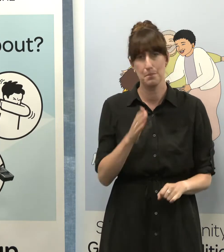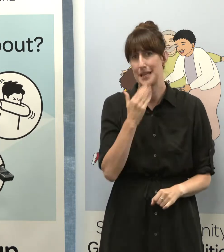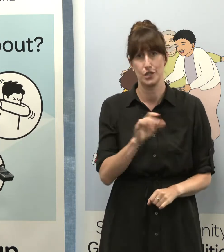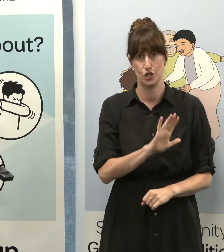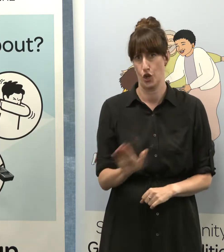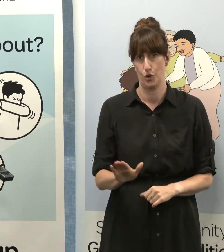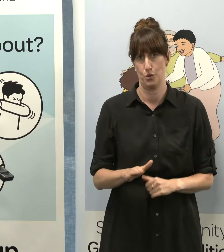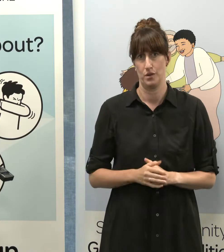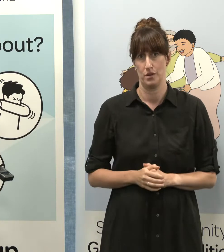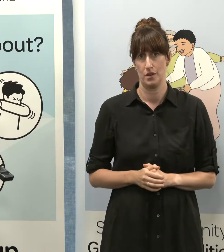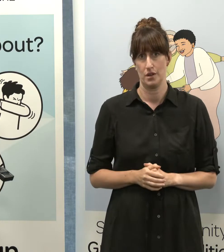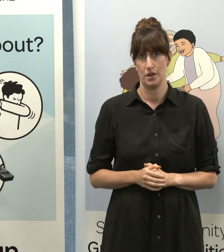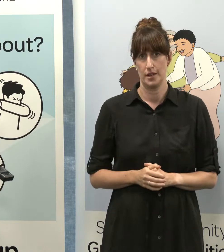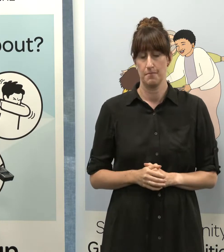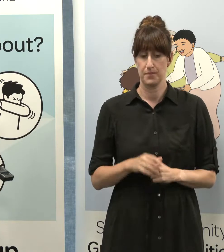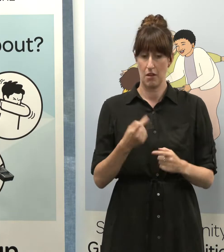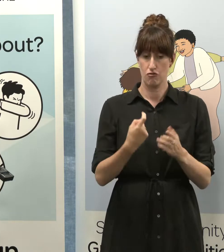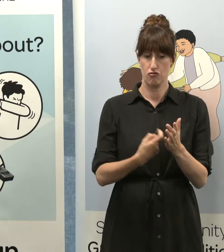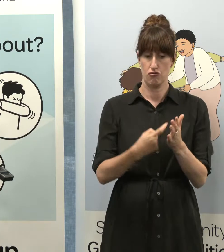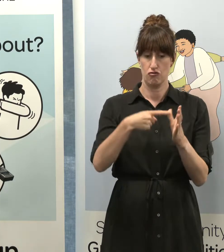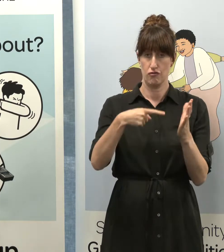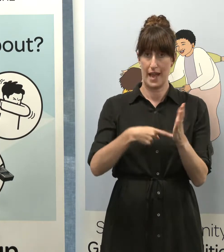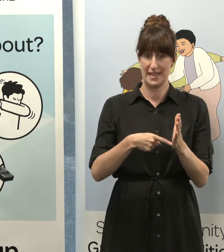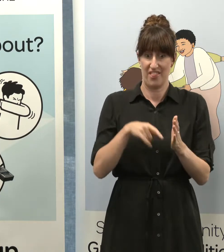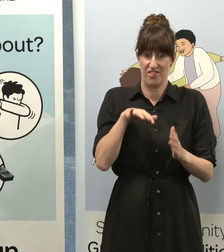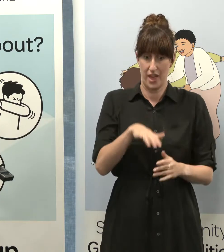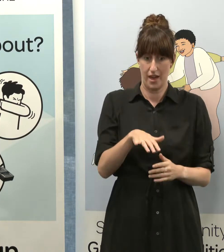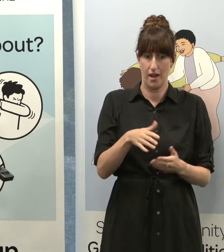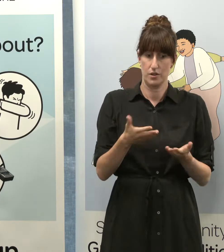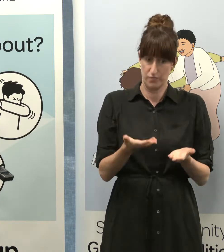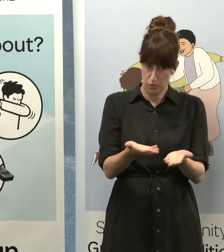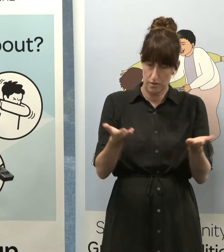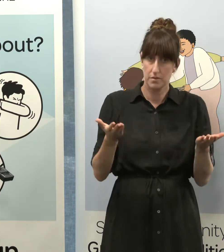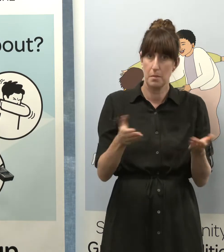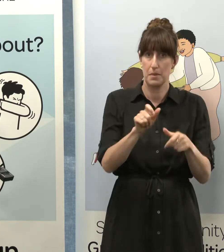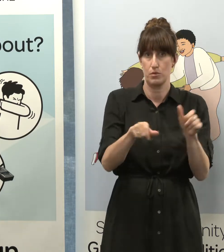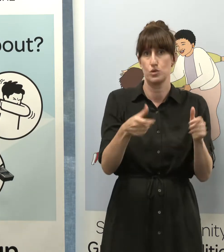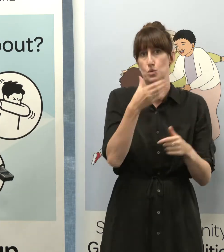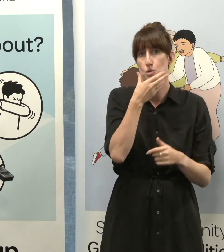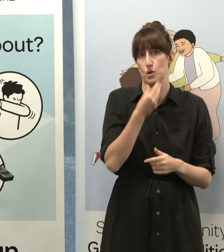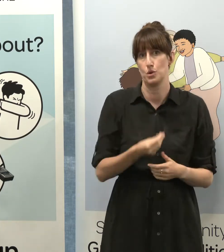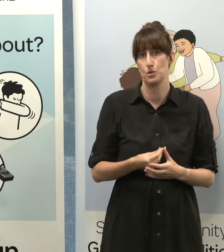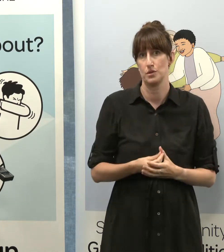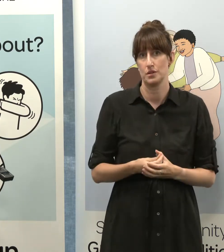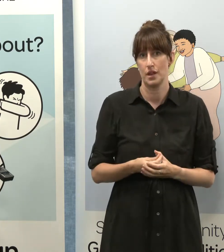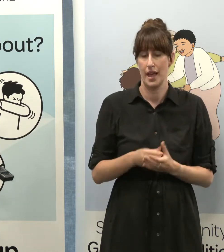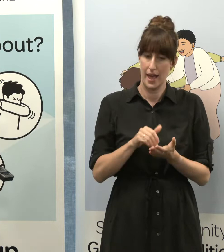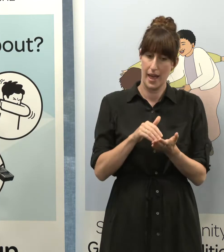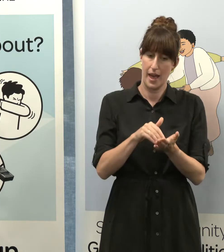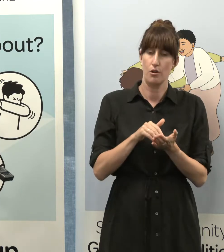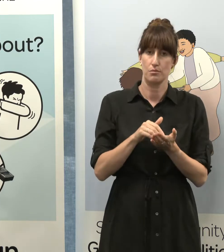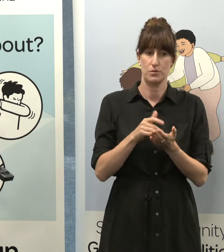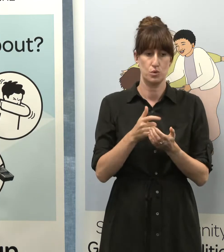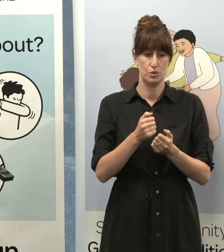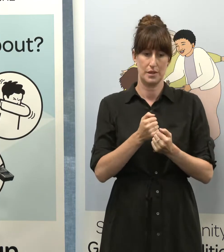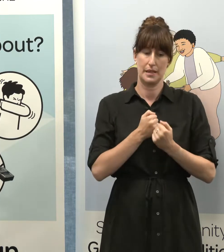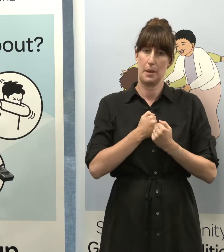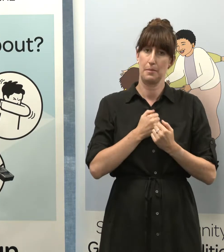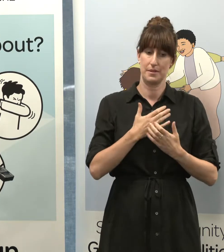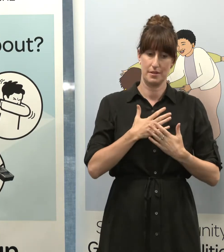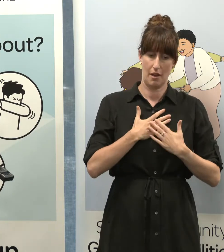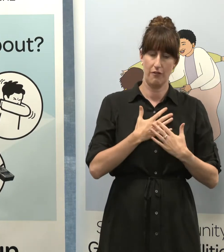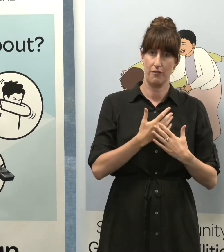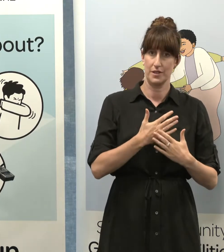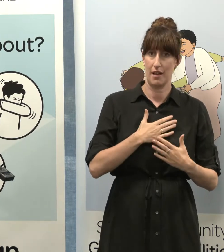it. Those rapid antigen tests are there for a purpose, and they are there for people to use to help keep themselves and others in the community